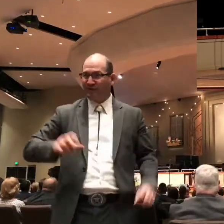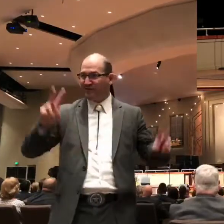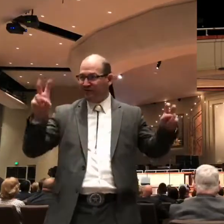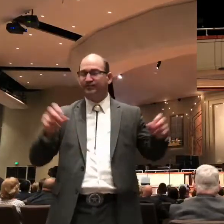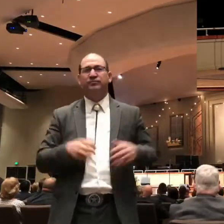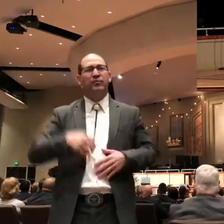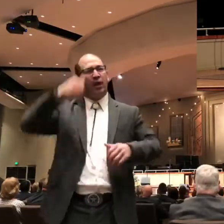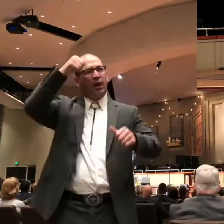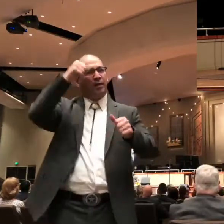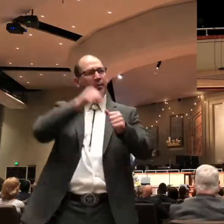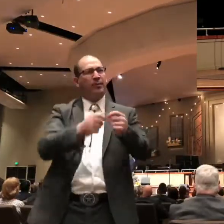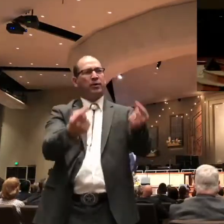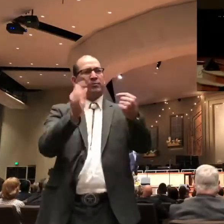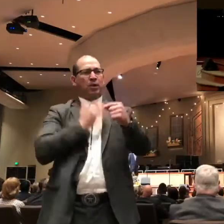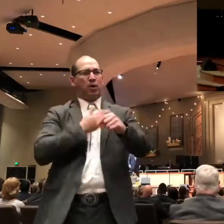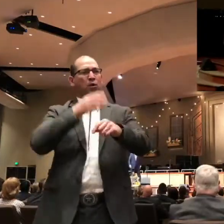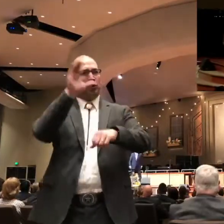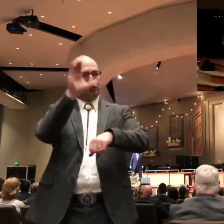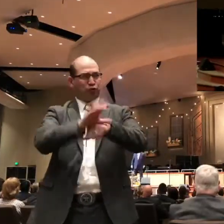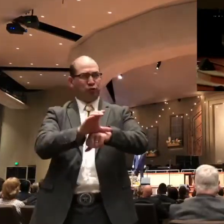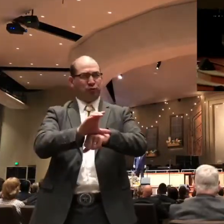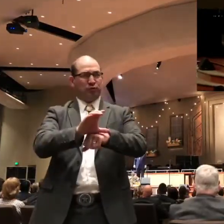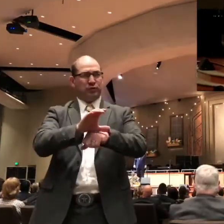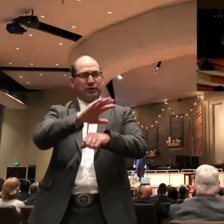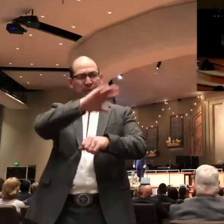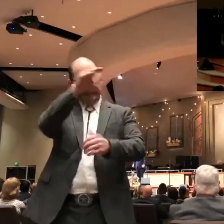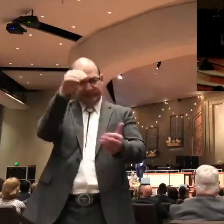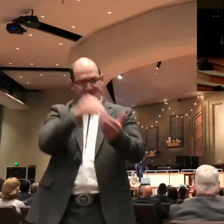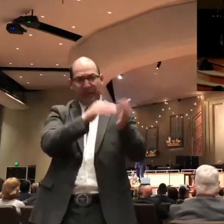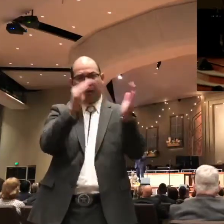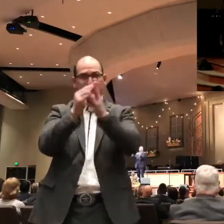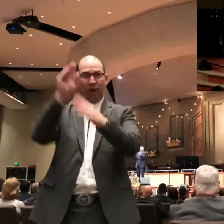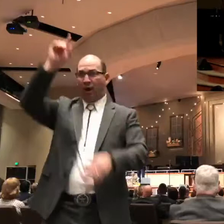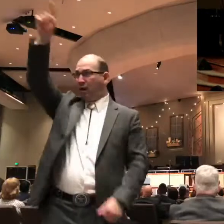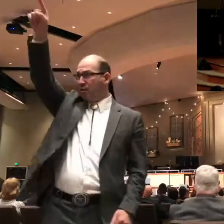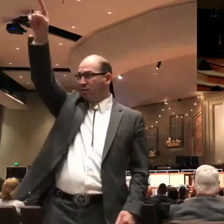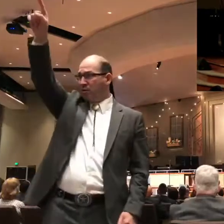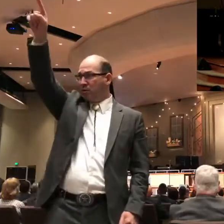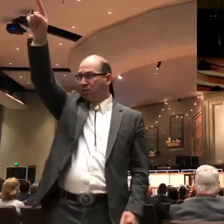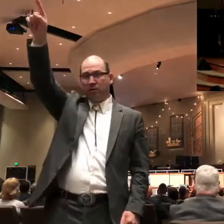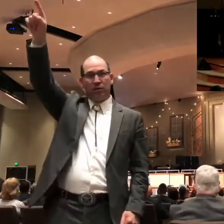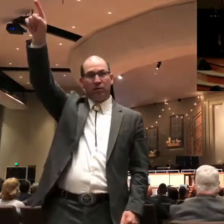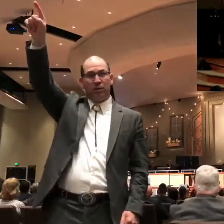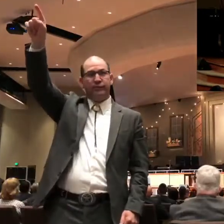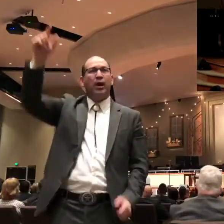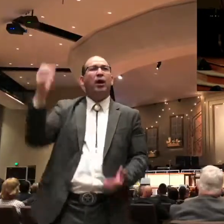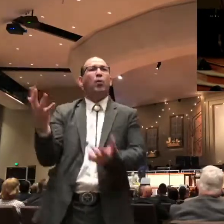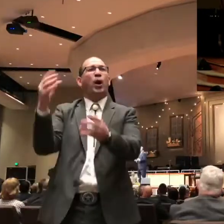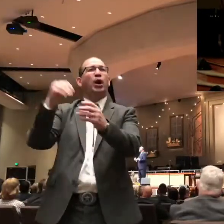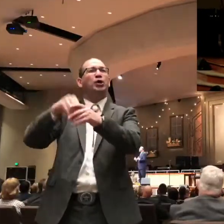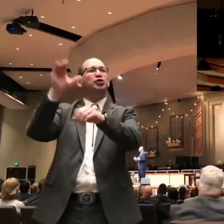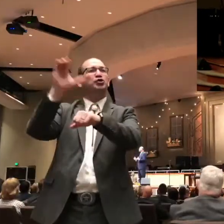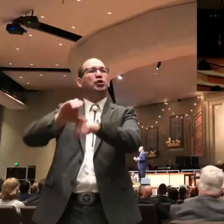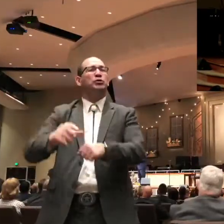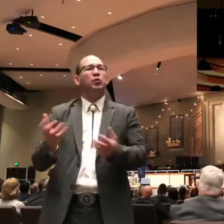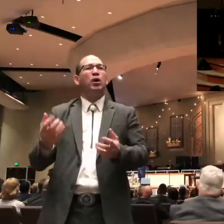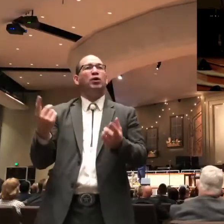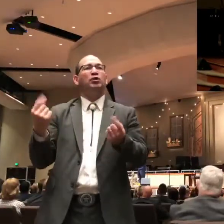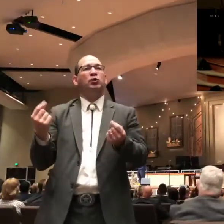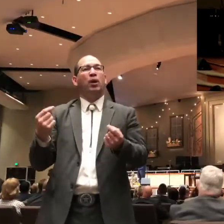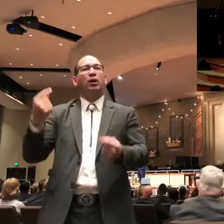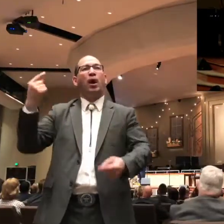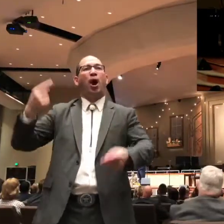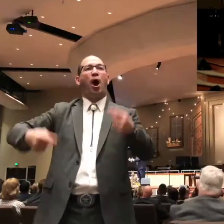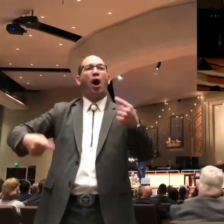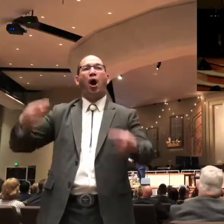remember years ago, they came to our old building, a group of them. And they stood in the lobby of the church, and what they wanted to do was debate.